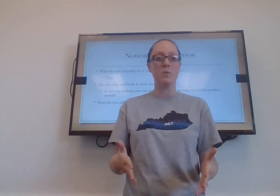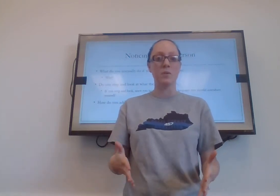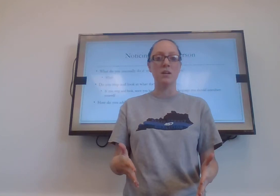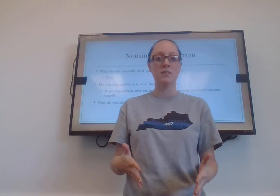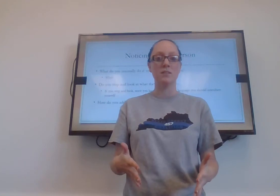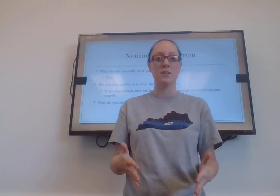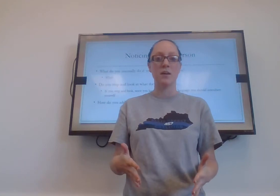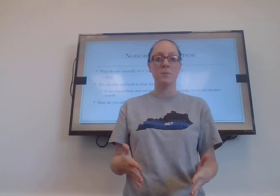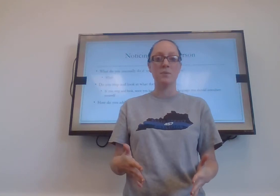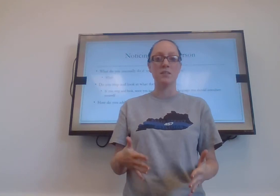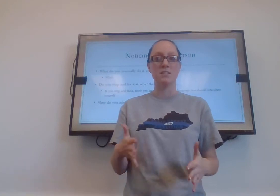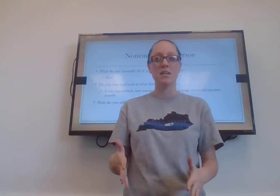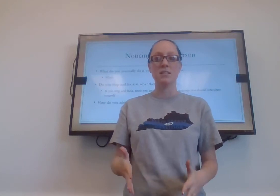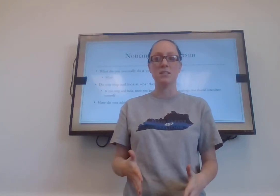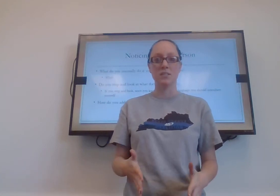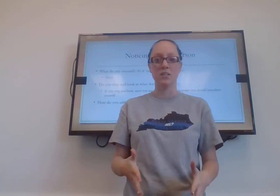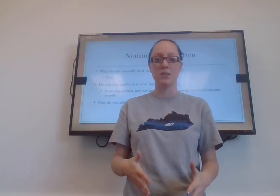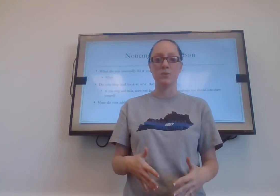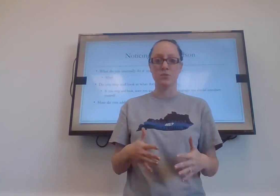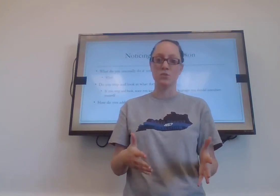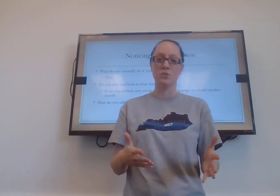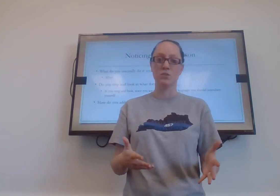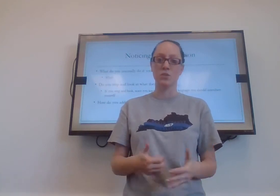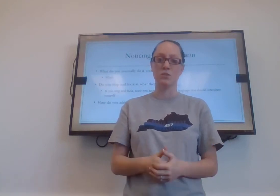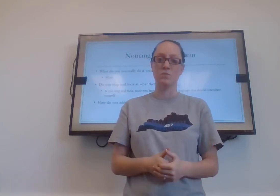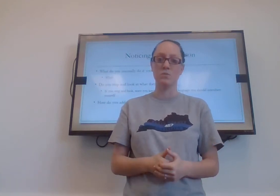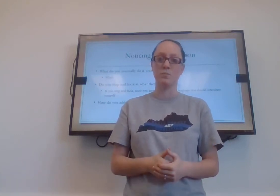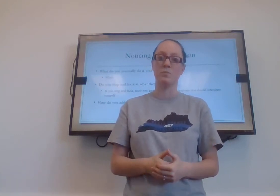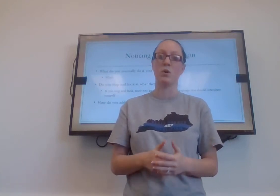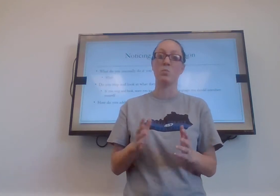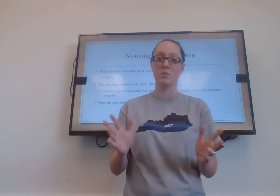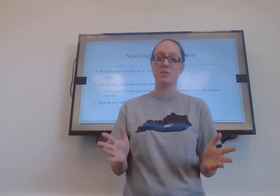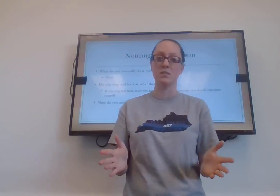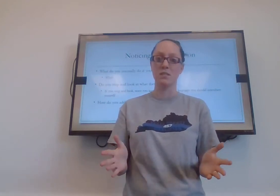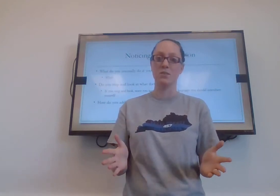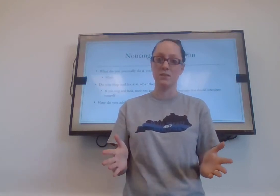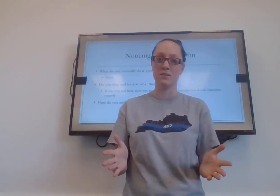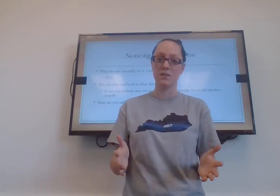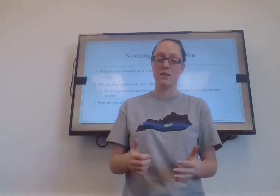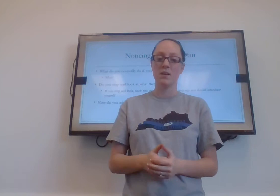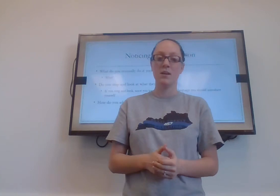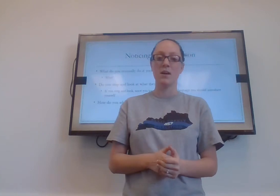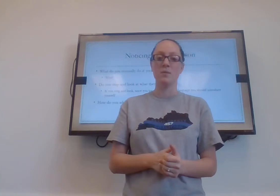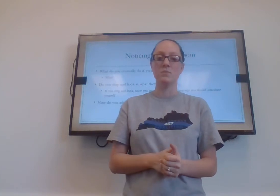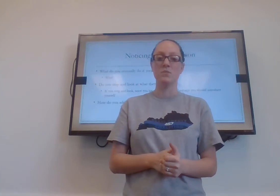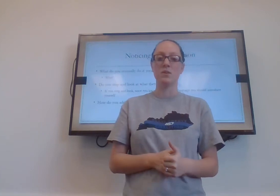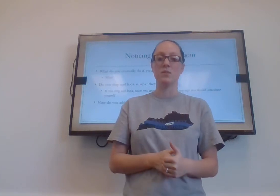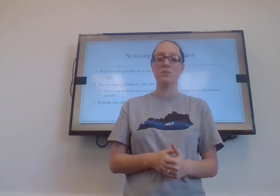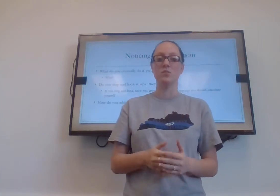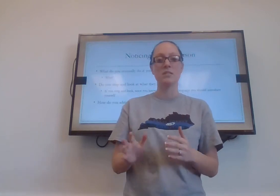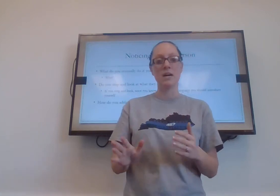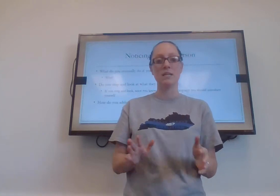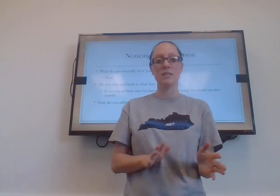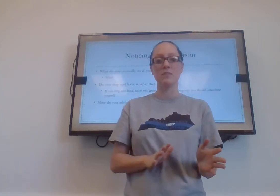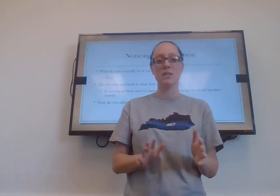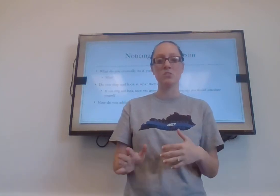blunt because technically in their language, you're purposely staring. So just kind of catch